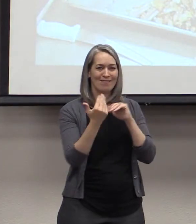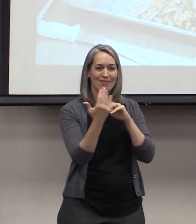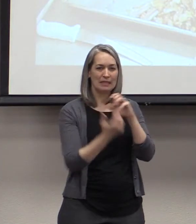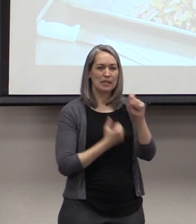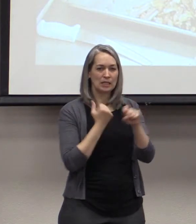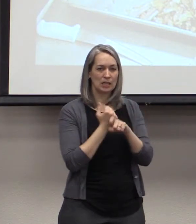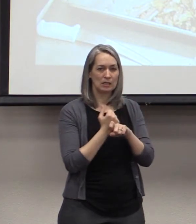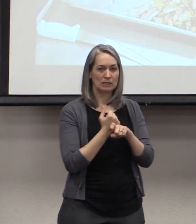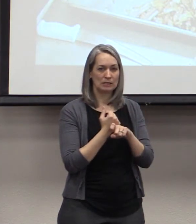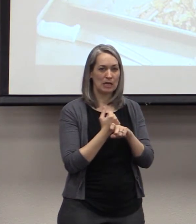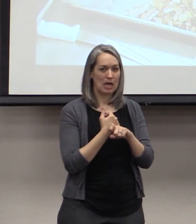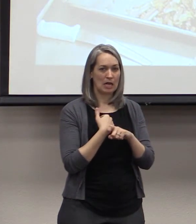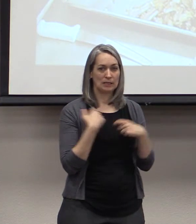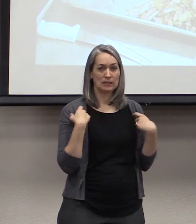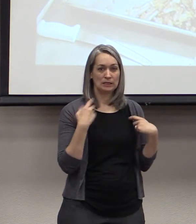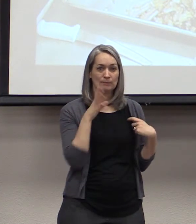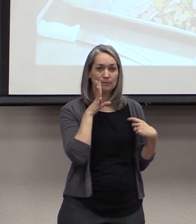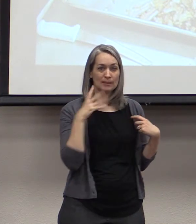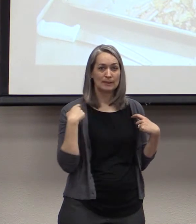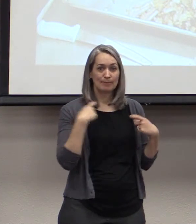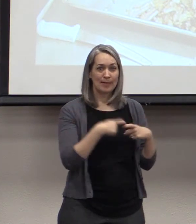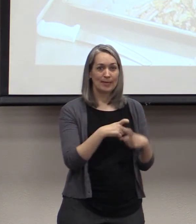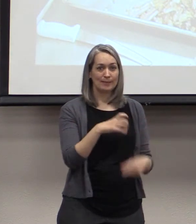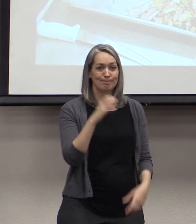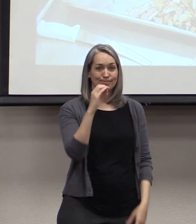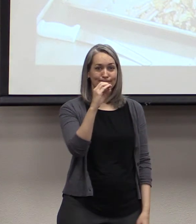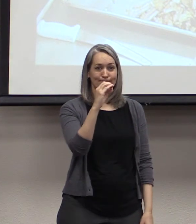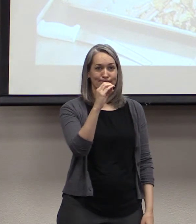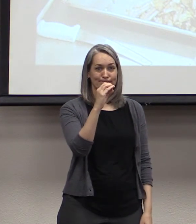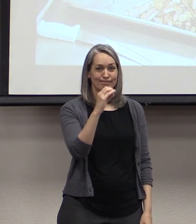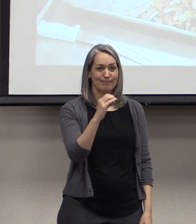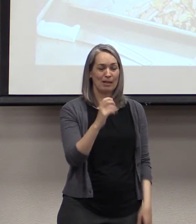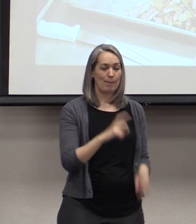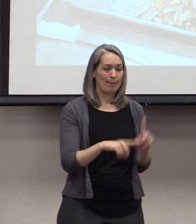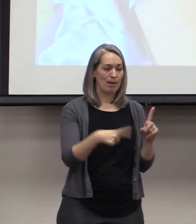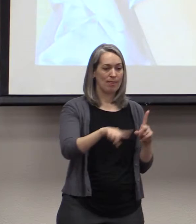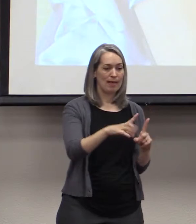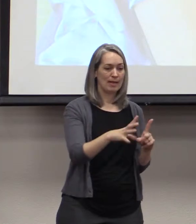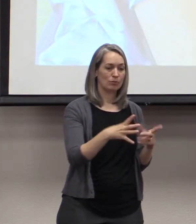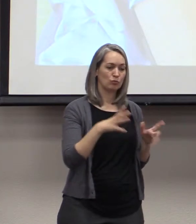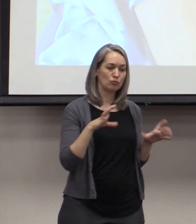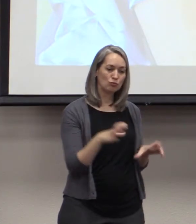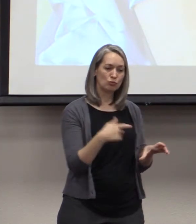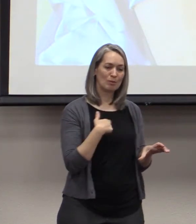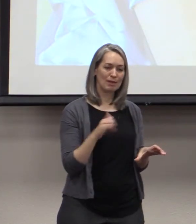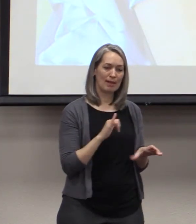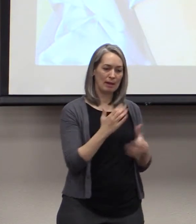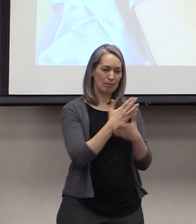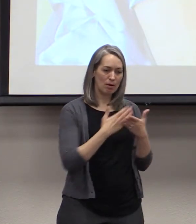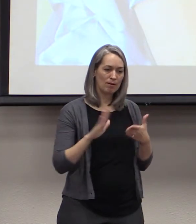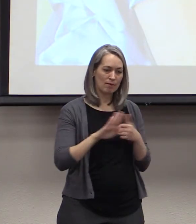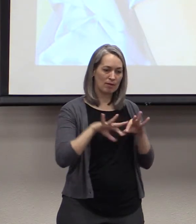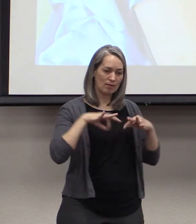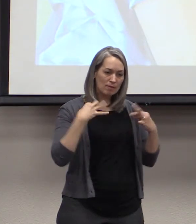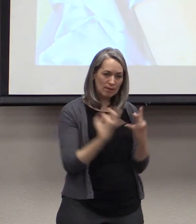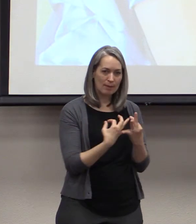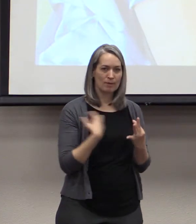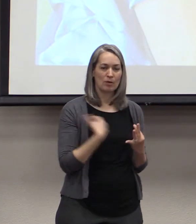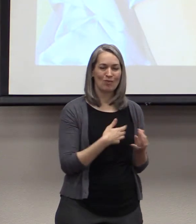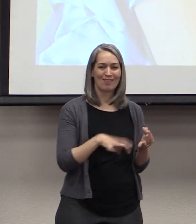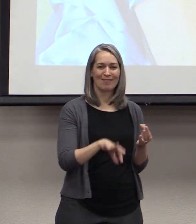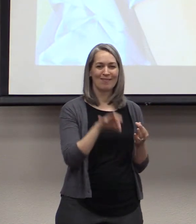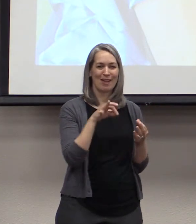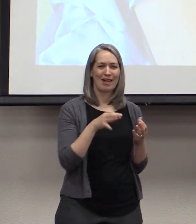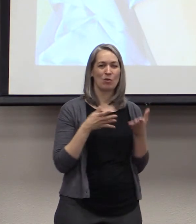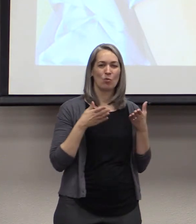don't speak any Spanish, and those kids treat me like I'm part of their family. We find ways to